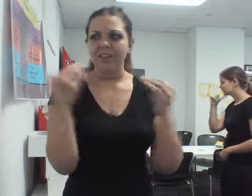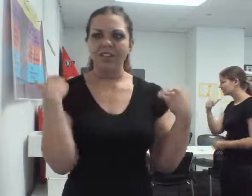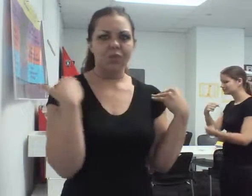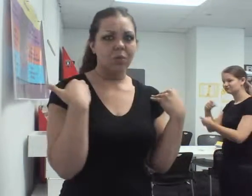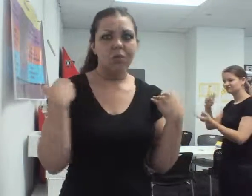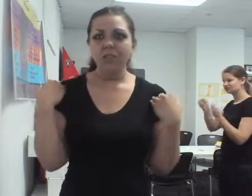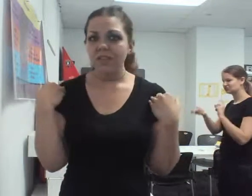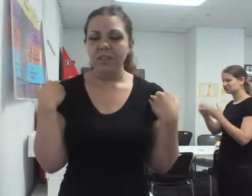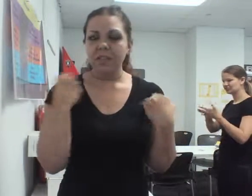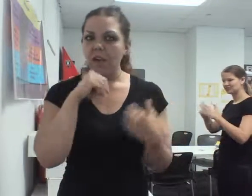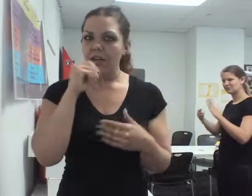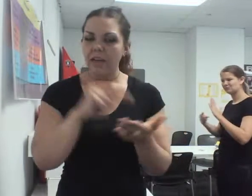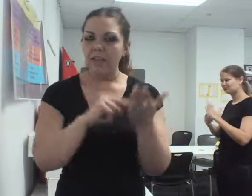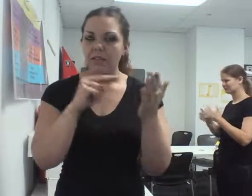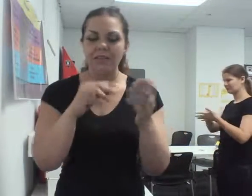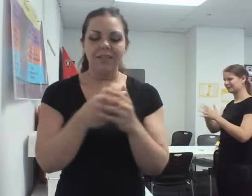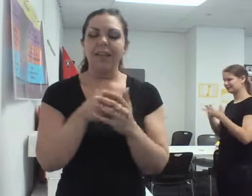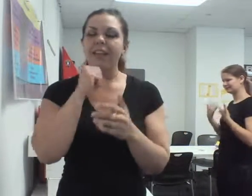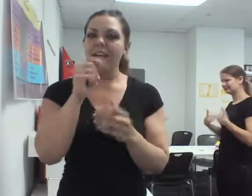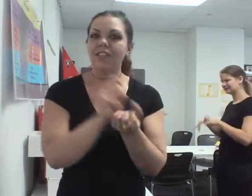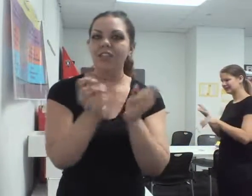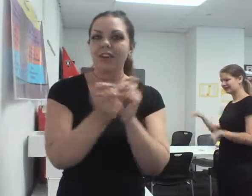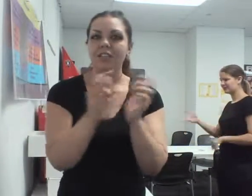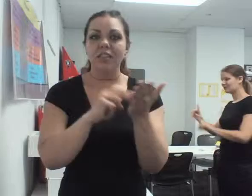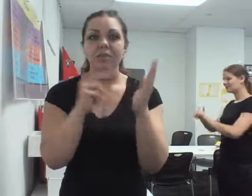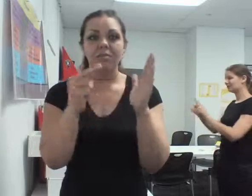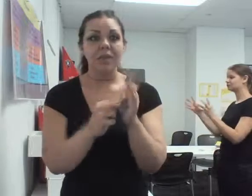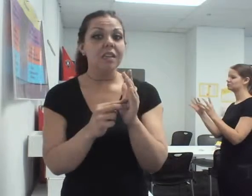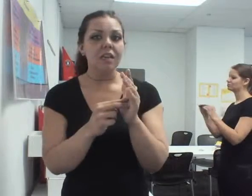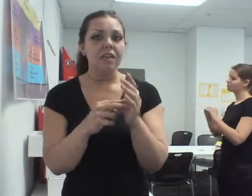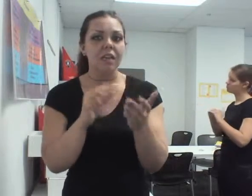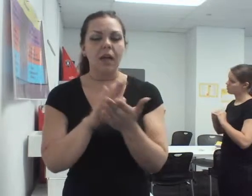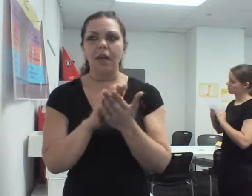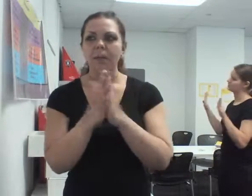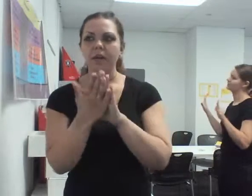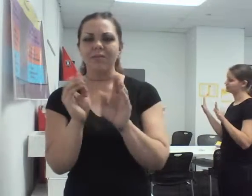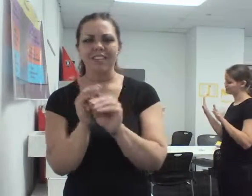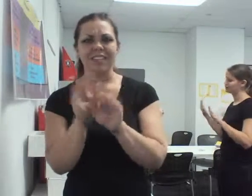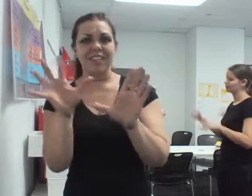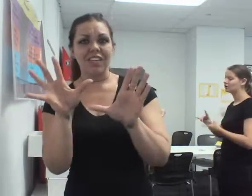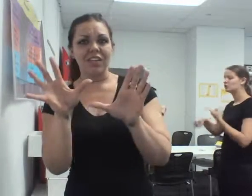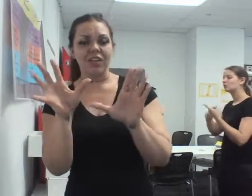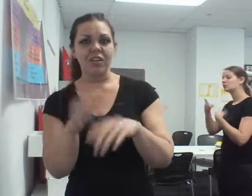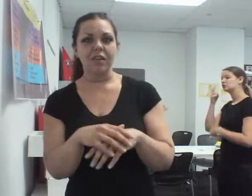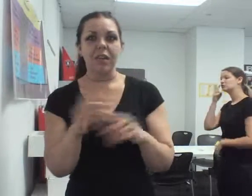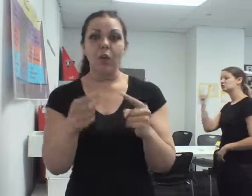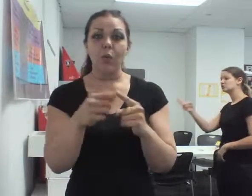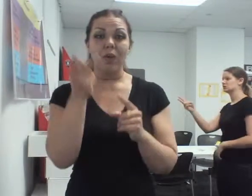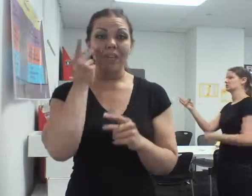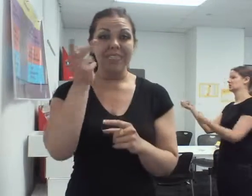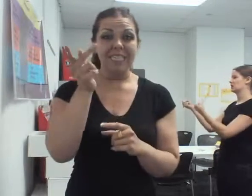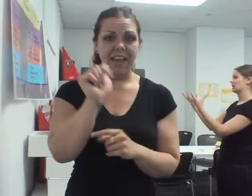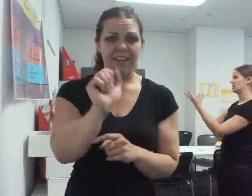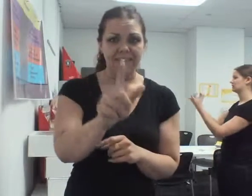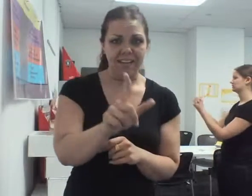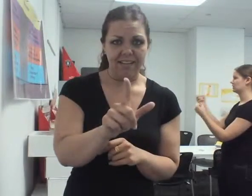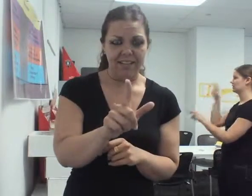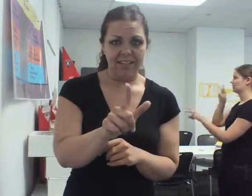also there. It becomes so much clearer in ASL. When you see it in ASL, you can't